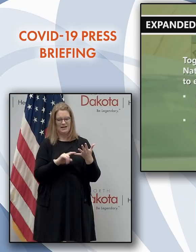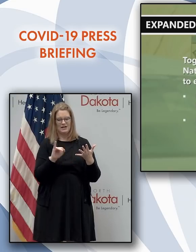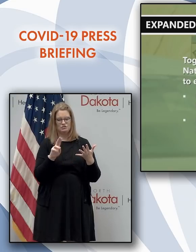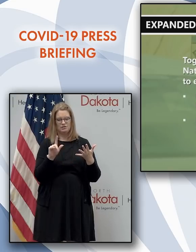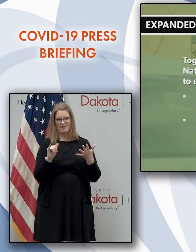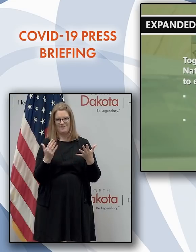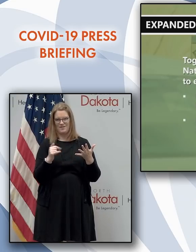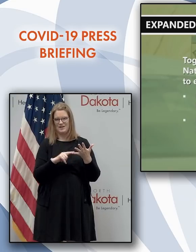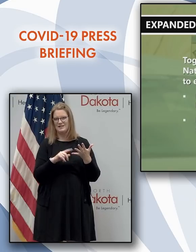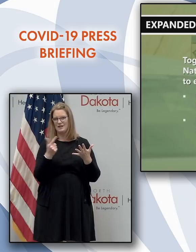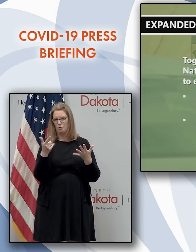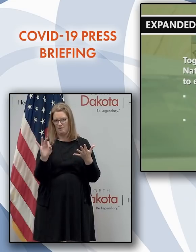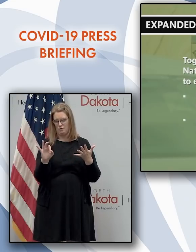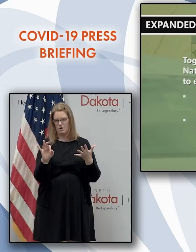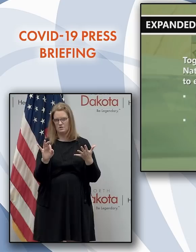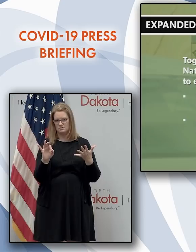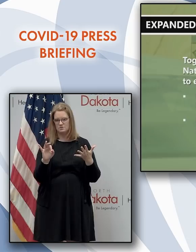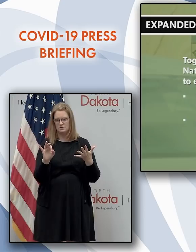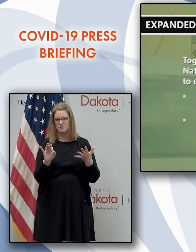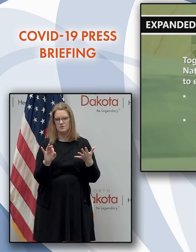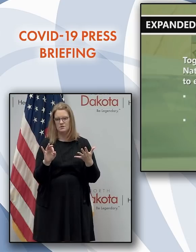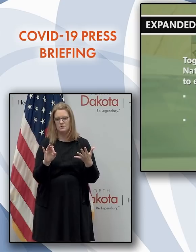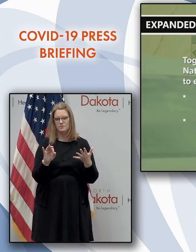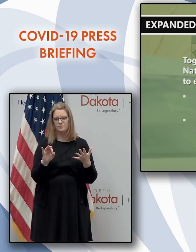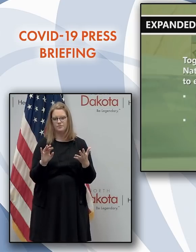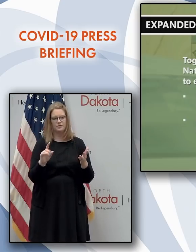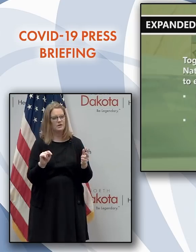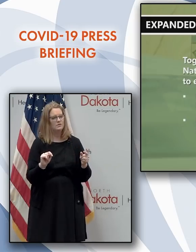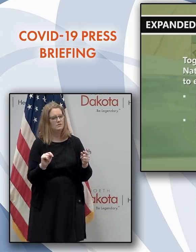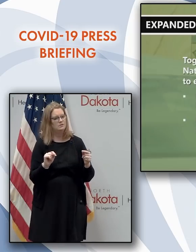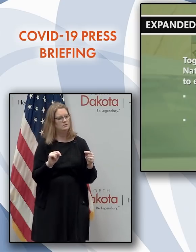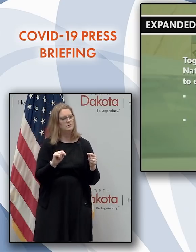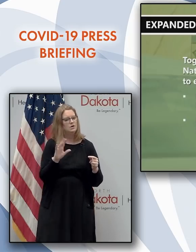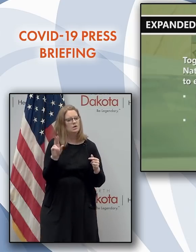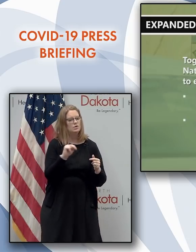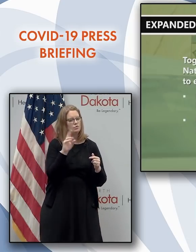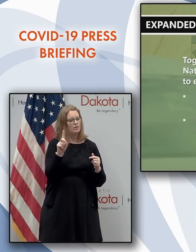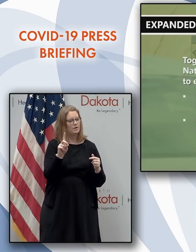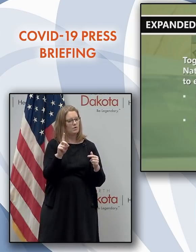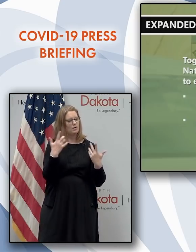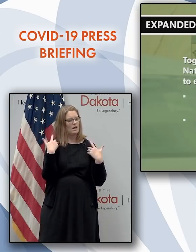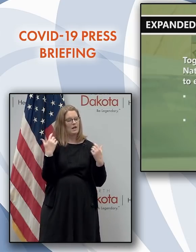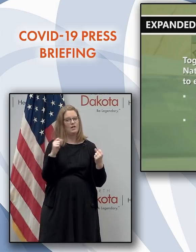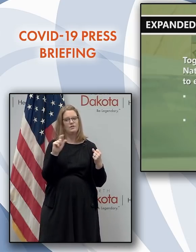July 15th. And you can visit, again, the North Dakota